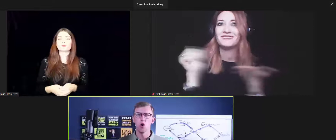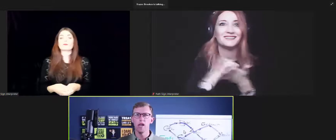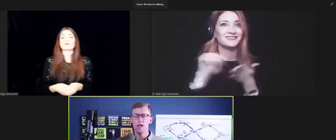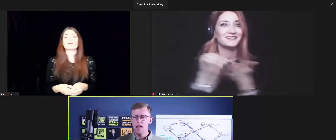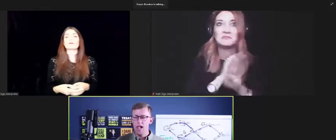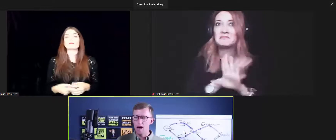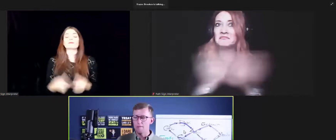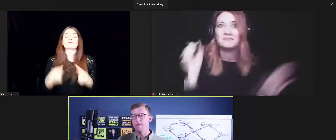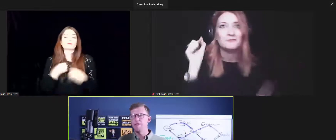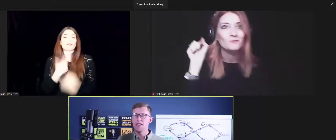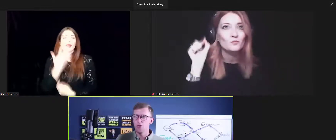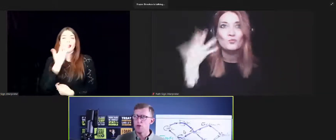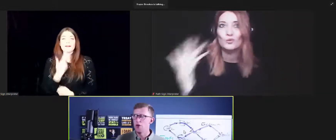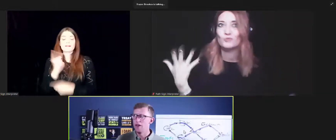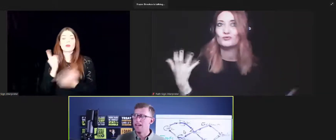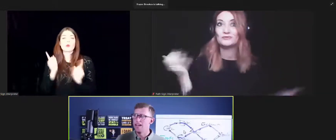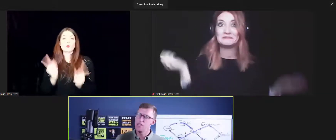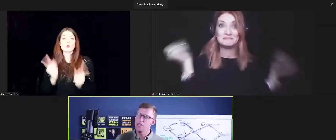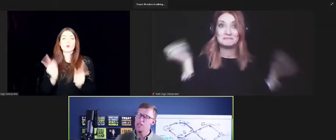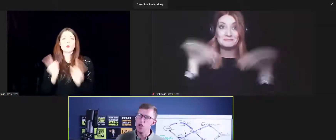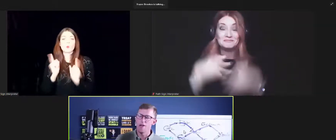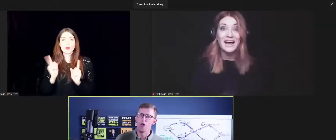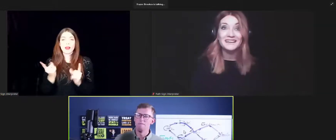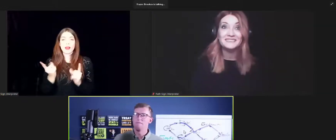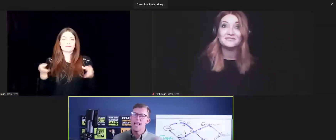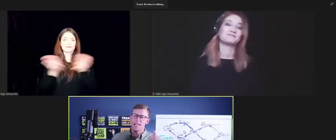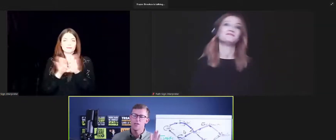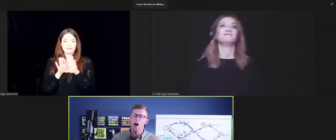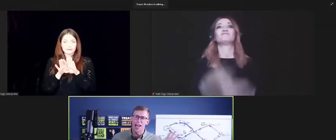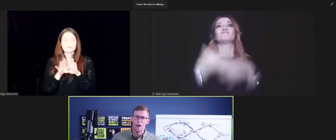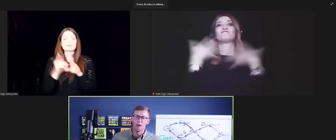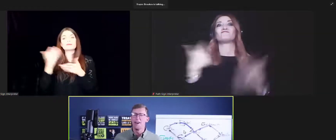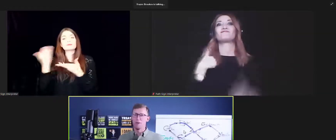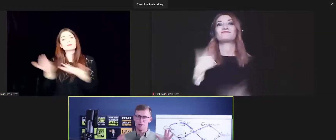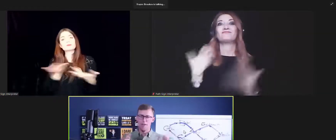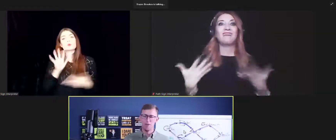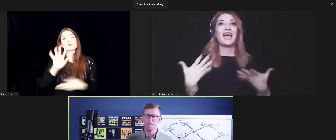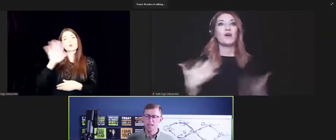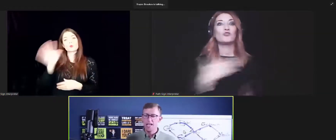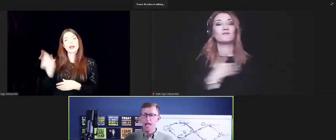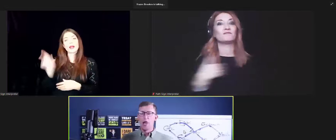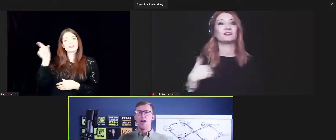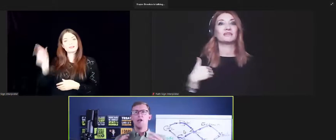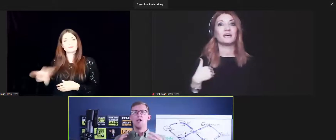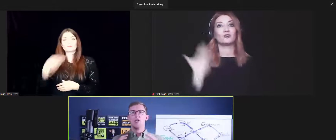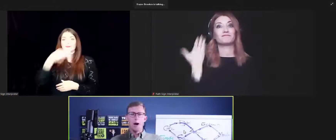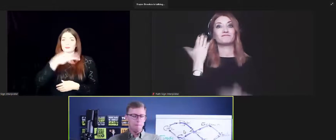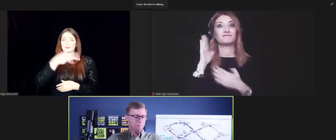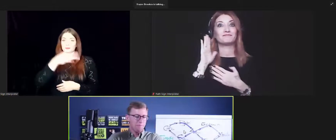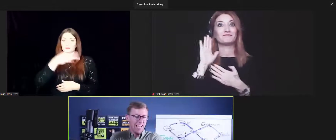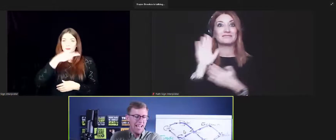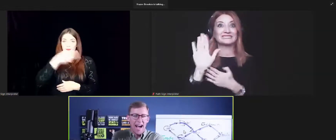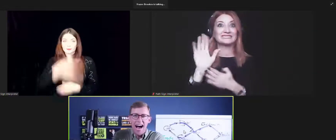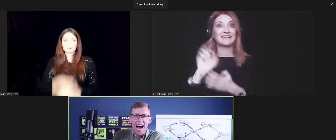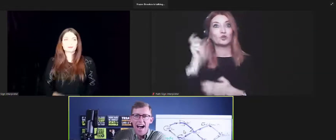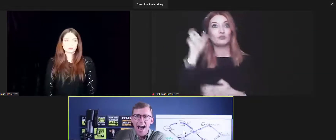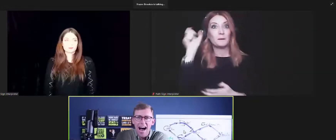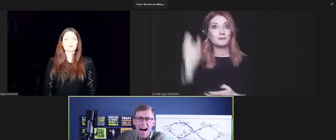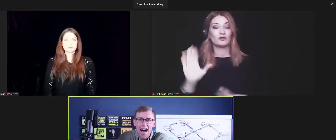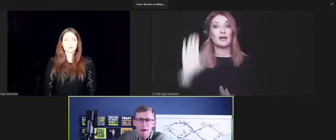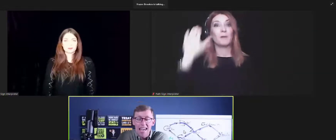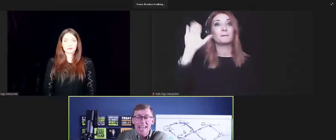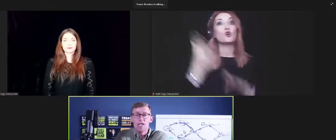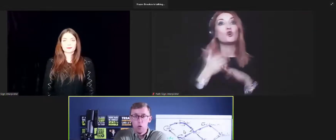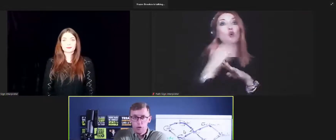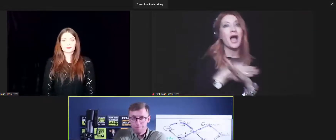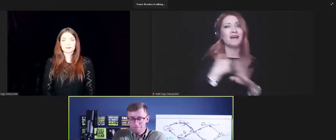story. It's a fairly short story. It's not that short. It's not that long, but it's not that short. So I am